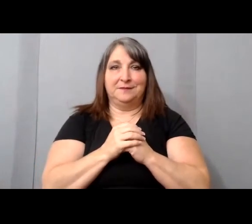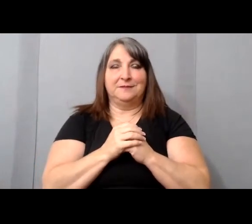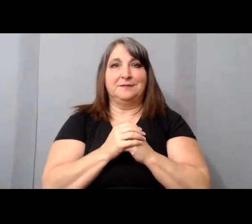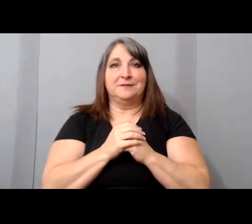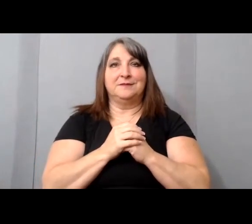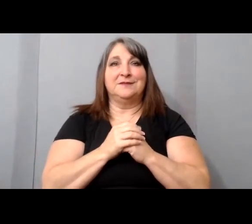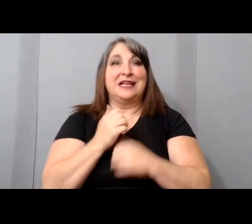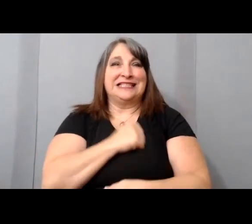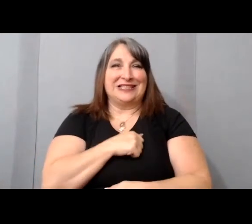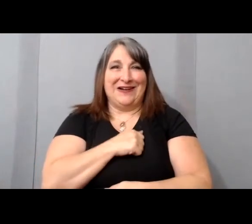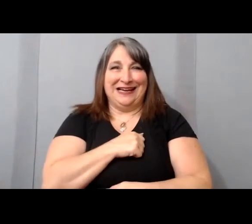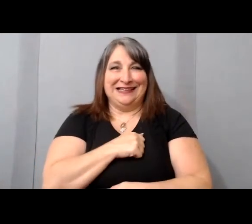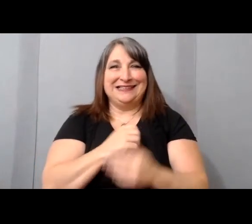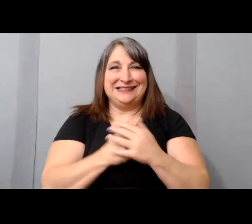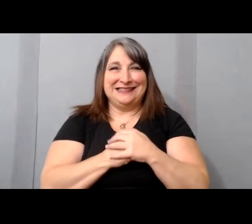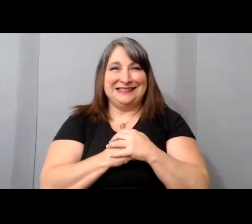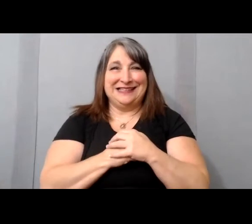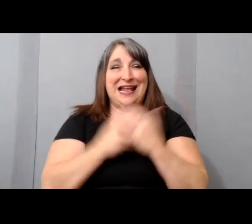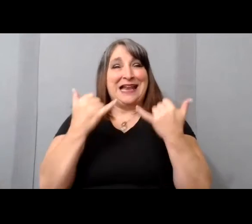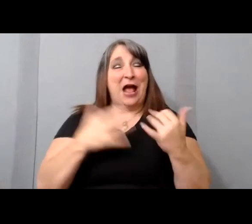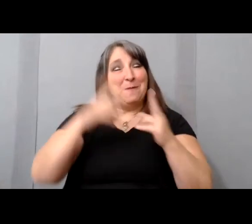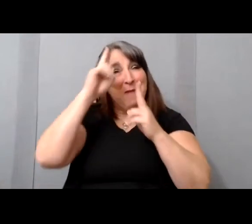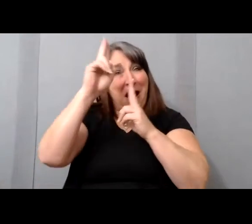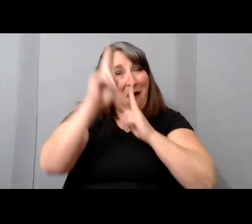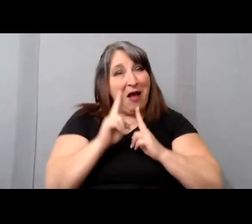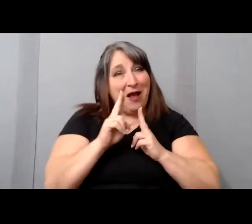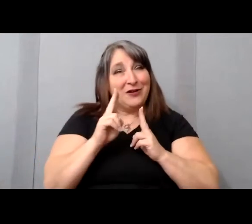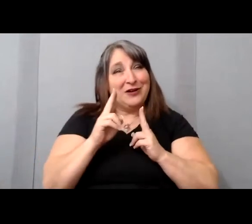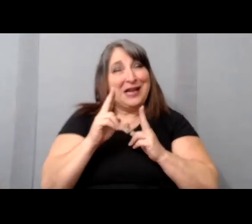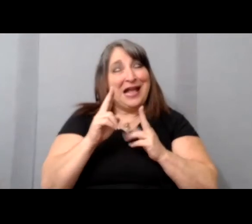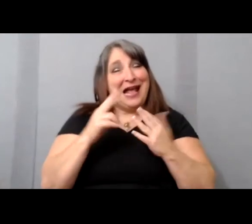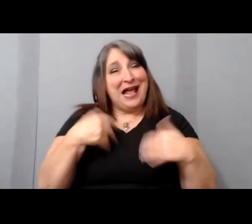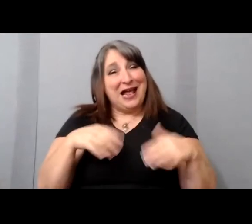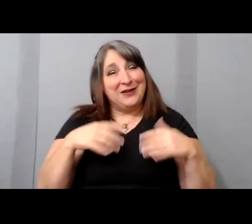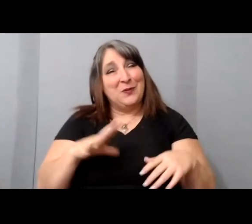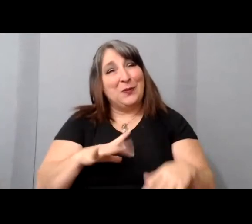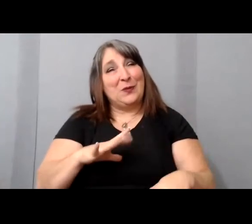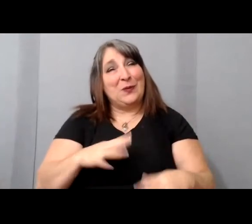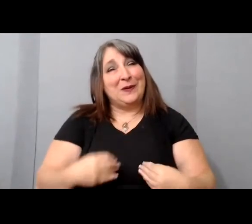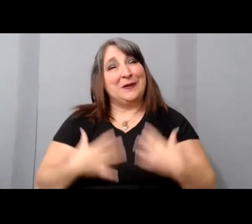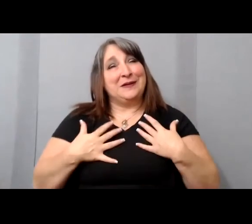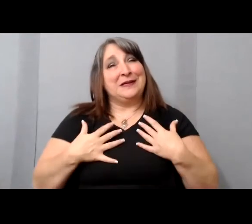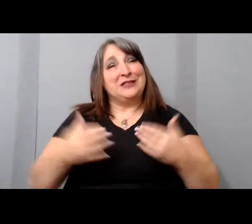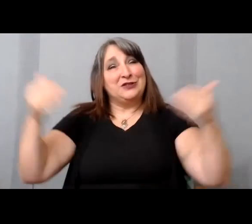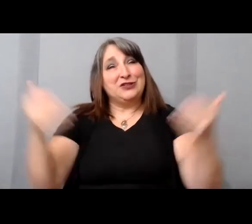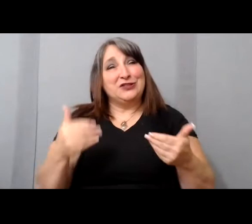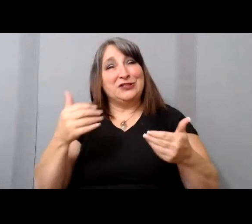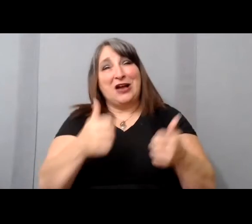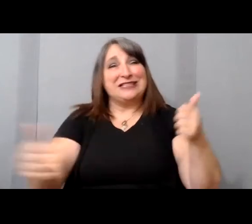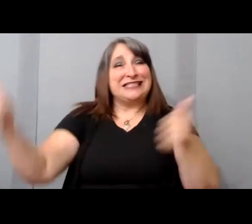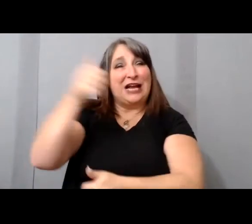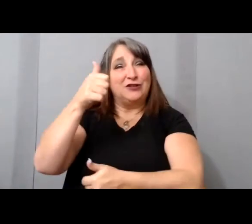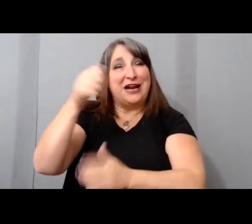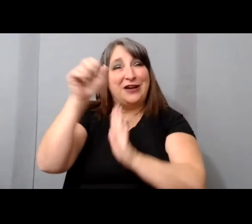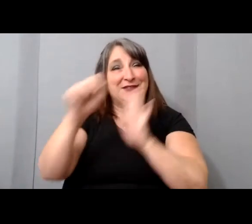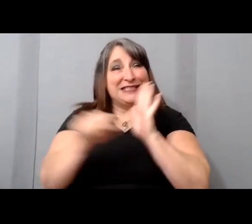Sorry. It's now my honor and privilege to introduce our outstanding Secretary of State. Obviously,